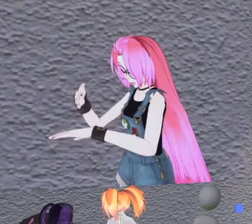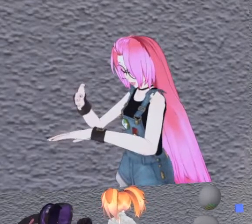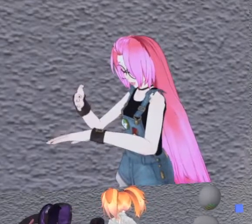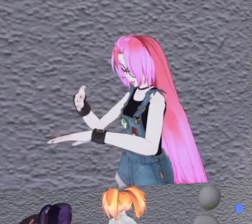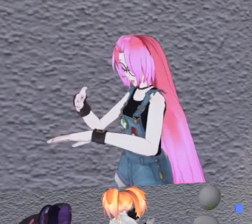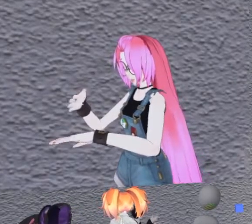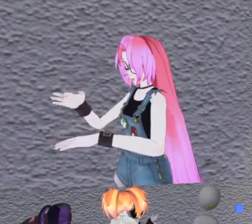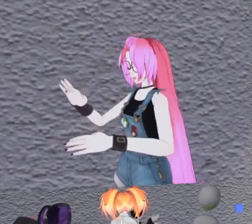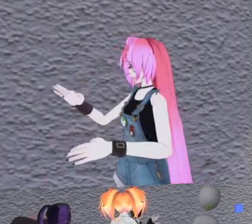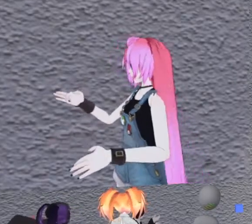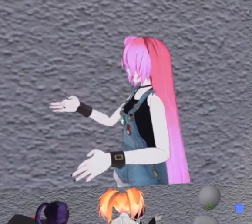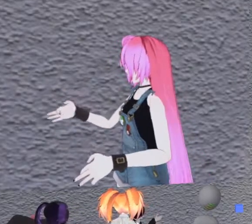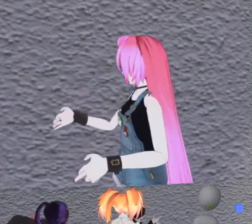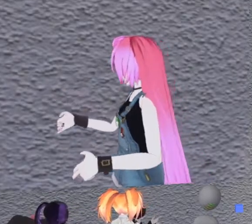seen it. Yeah.